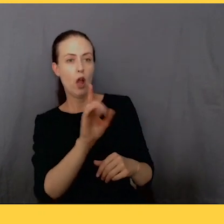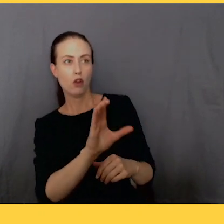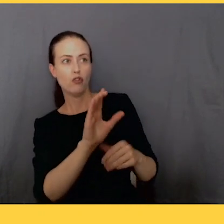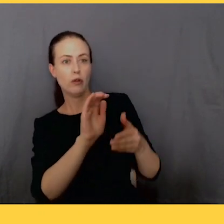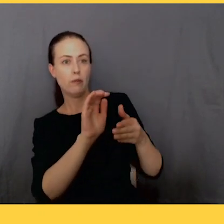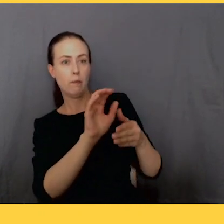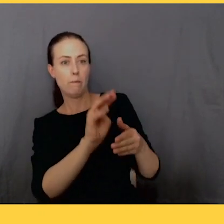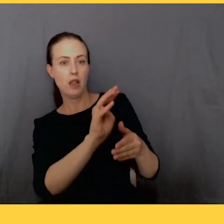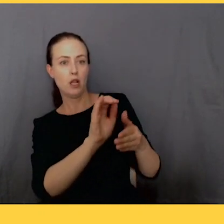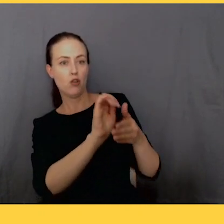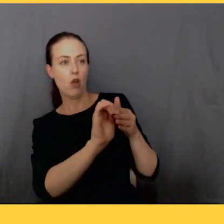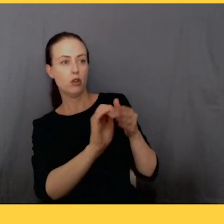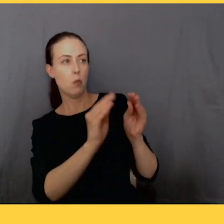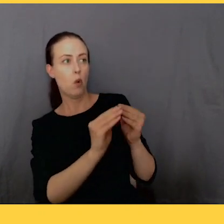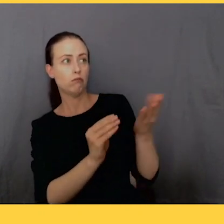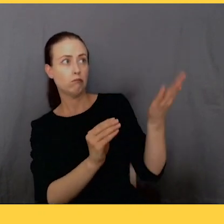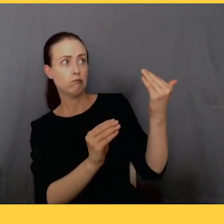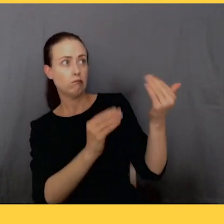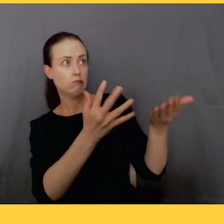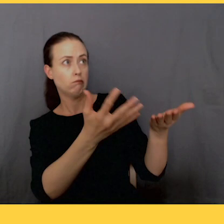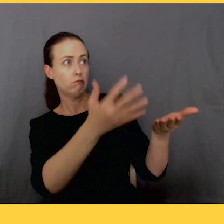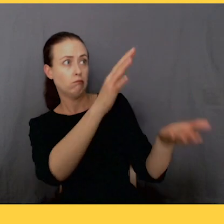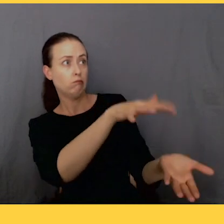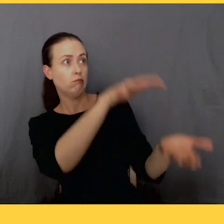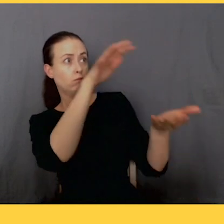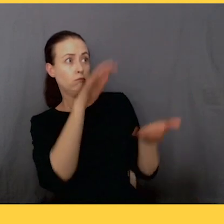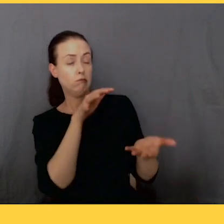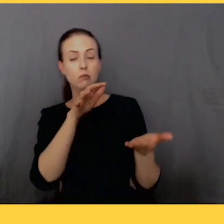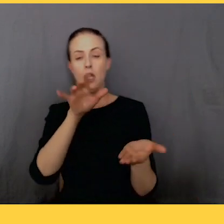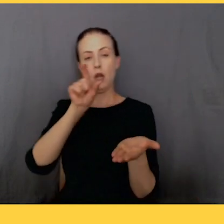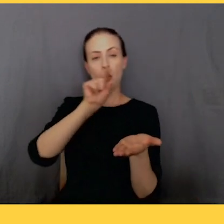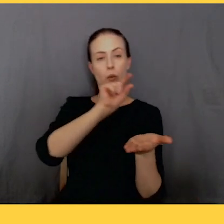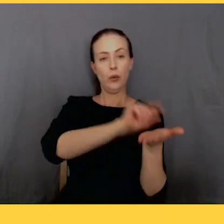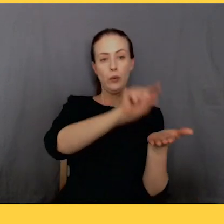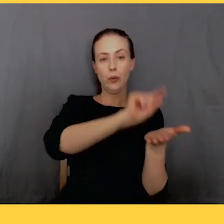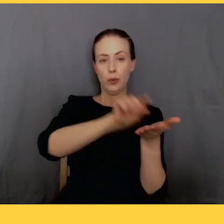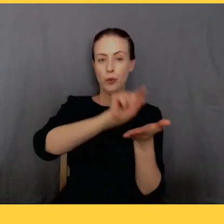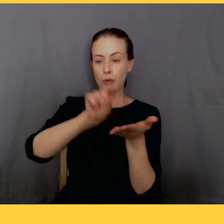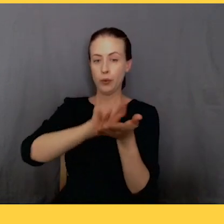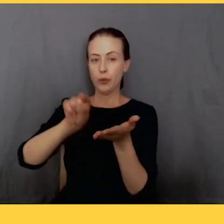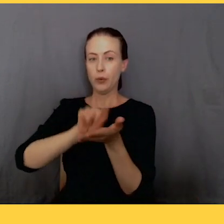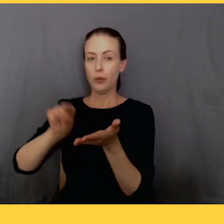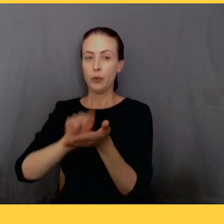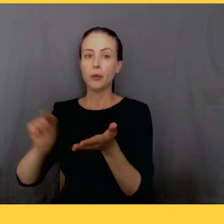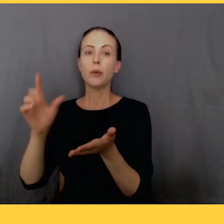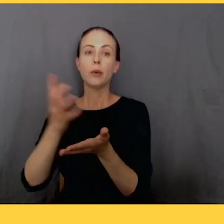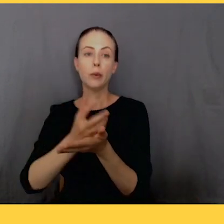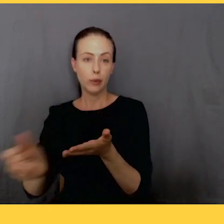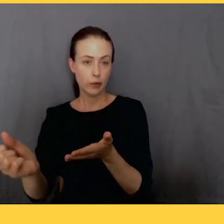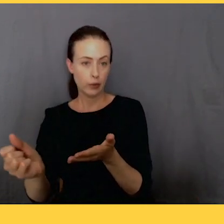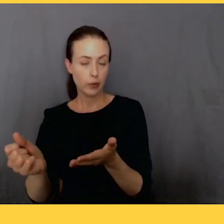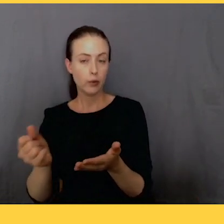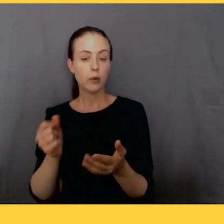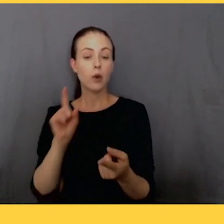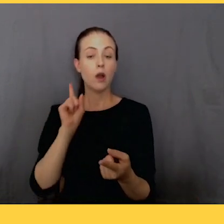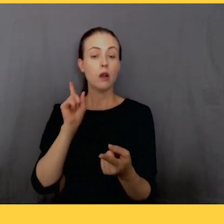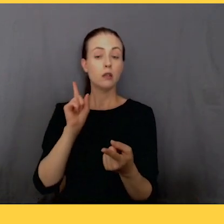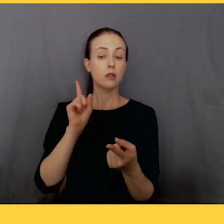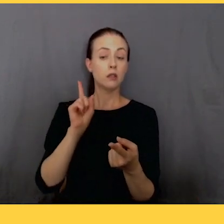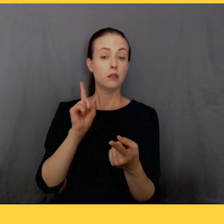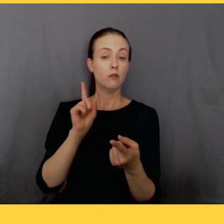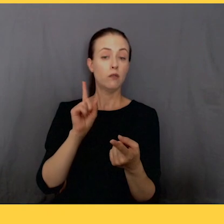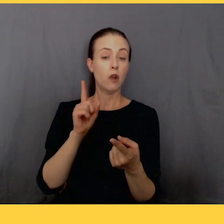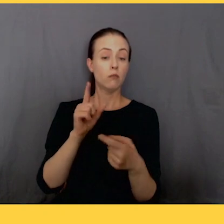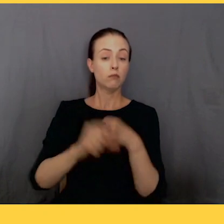more of these SGIP rebates to be provided through from 2021 all the way through 2025. So